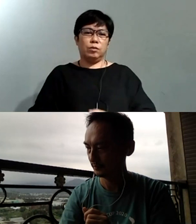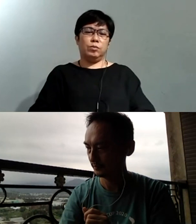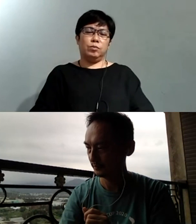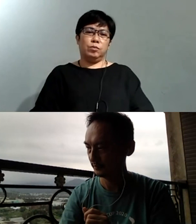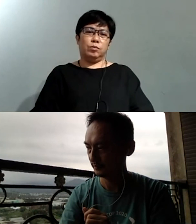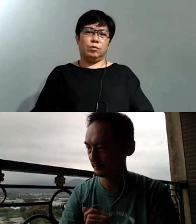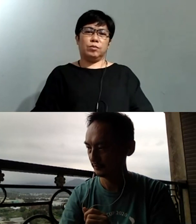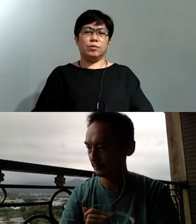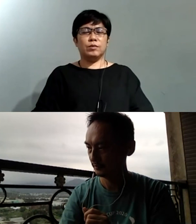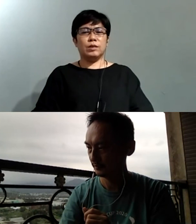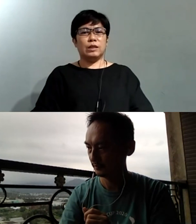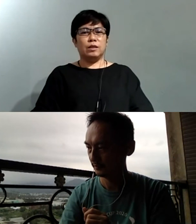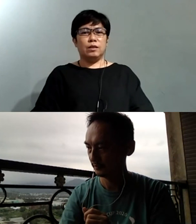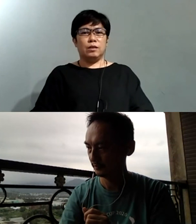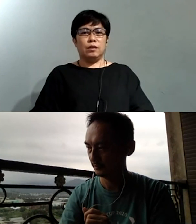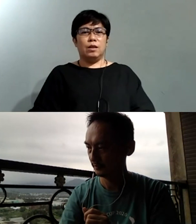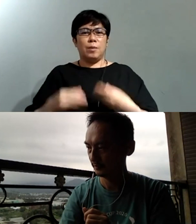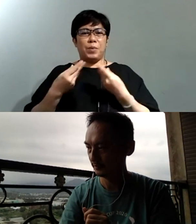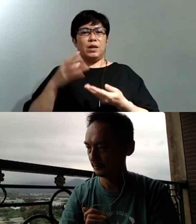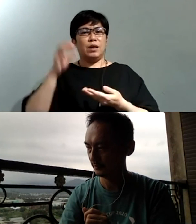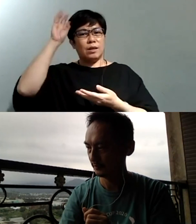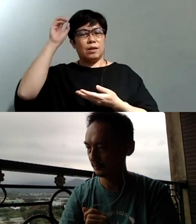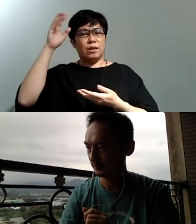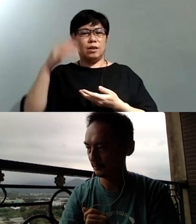advice to our audience in one sentence.